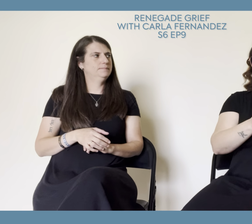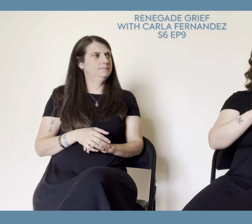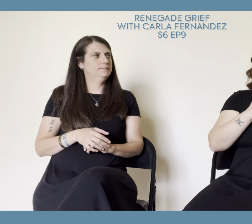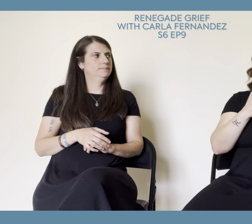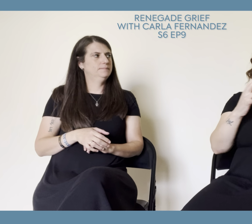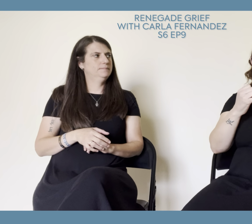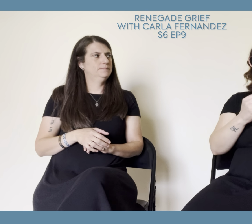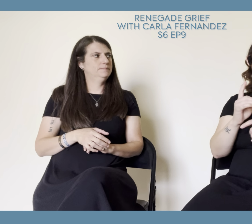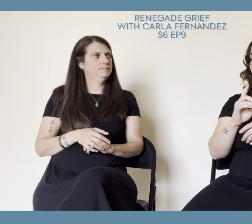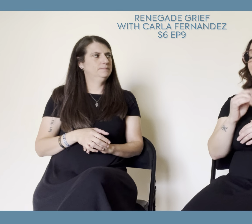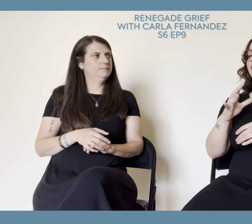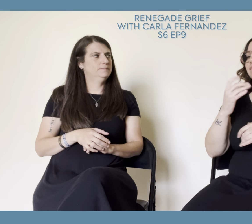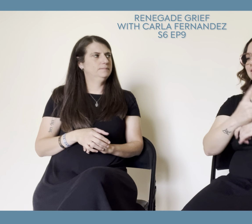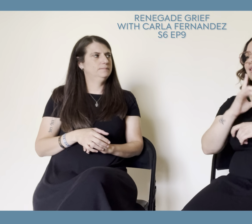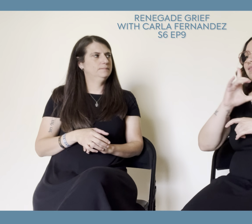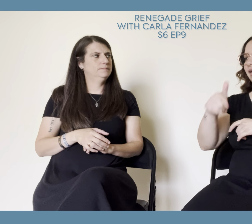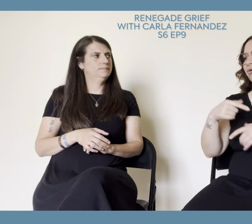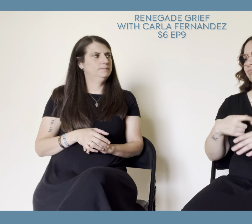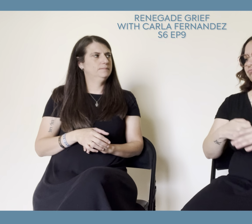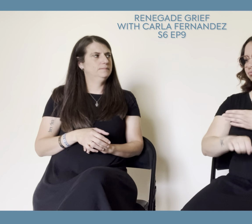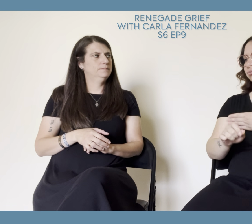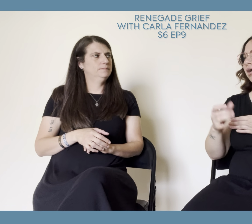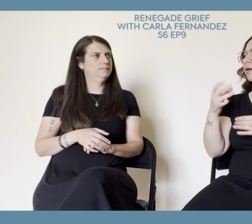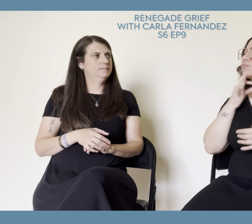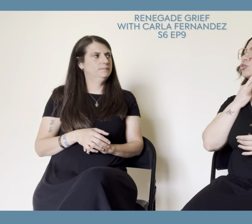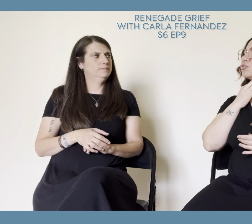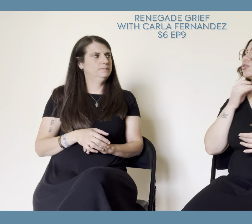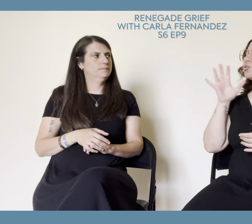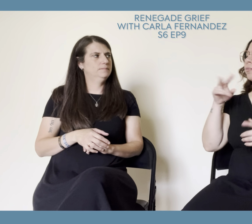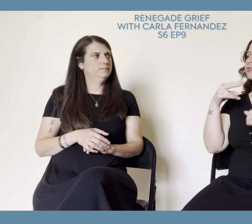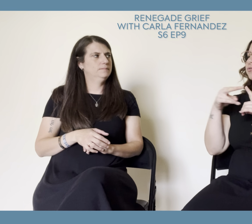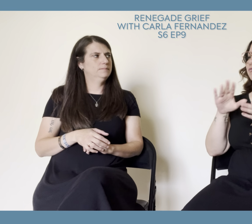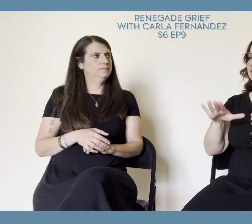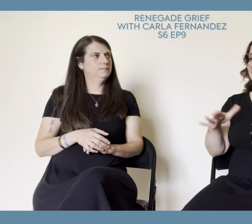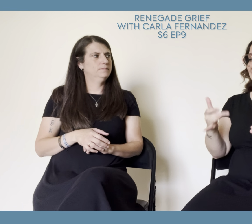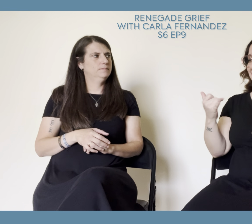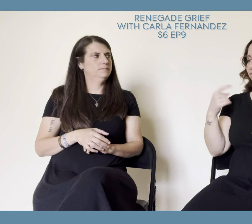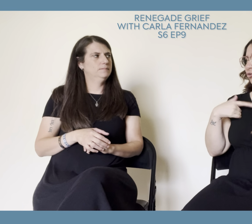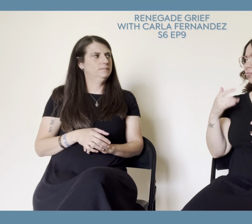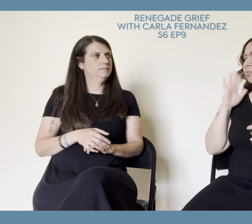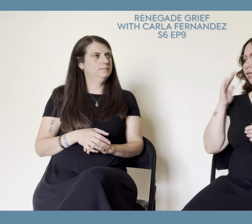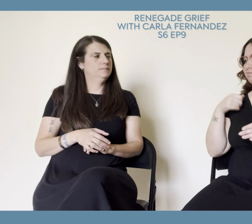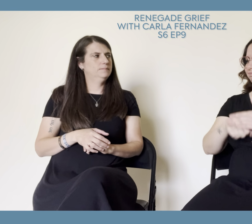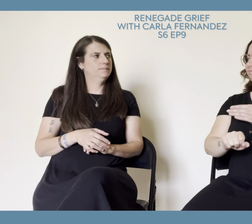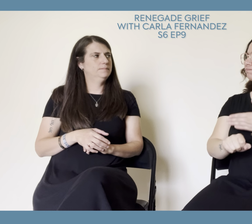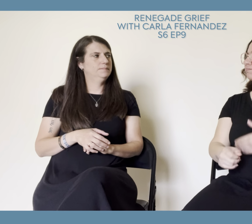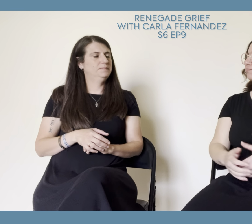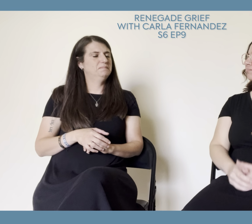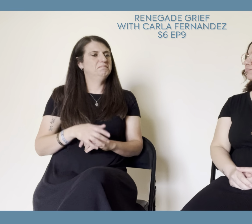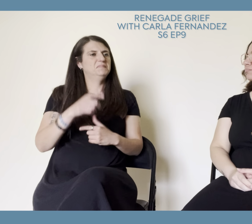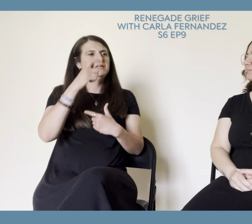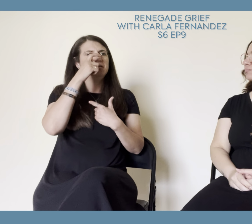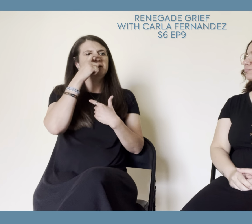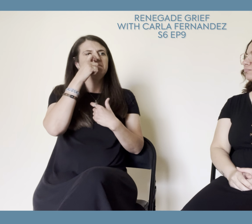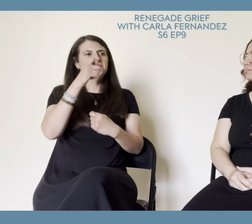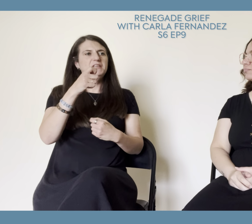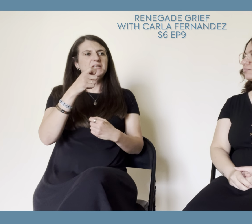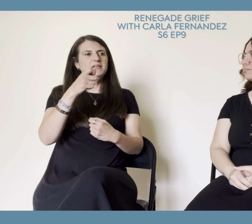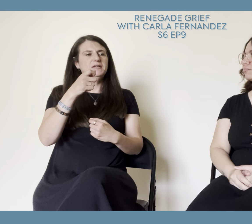I'm curious how you think about death now that you're giving life. It's interesting to feel like I've kind of Benjamin Buttoned and spent like my